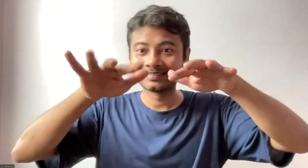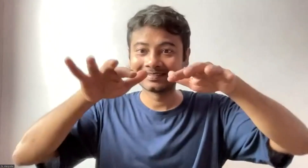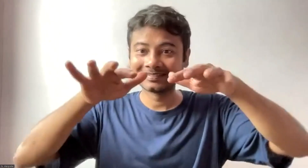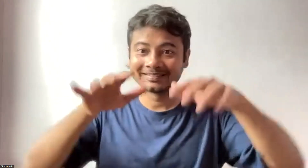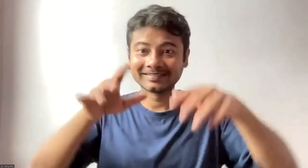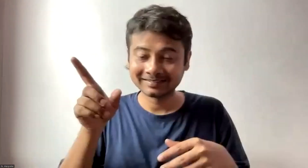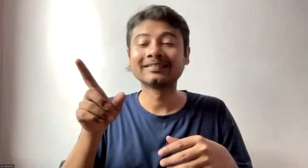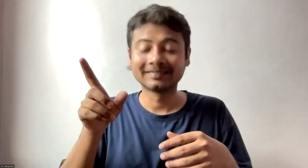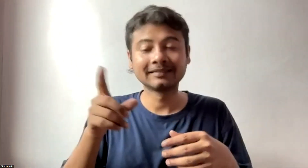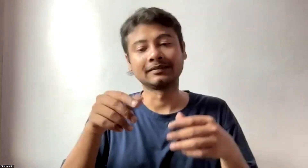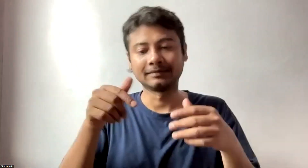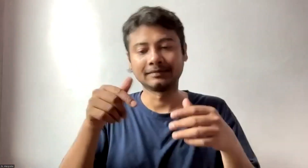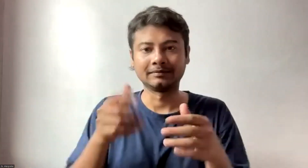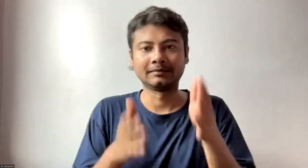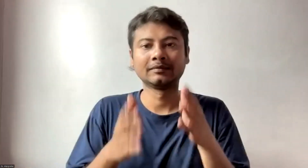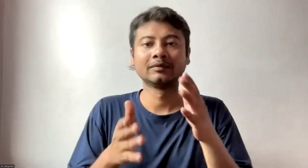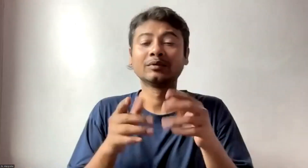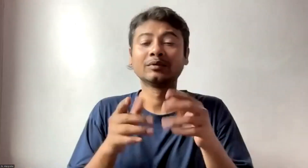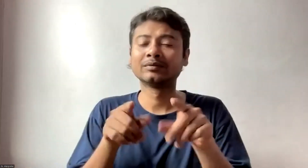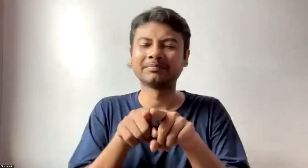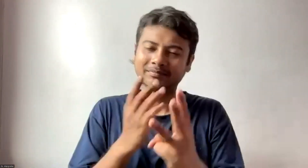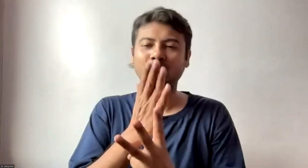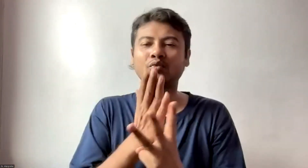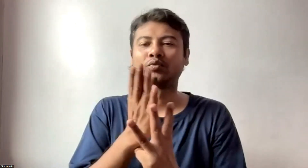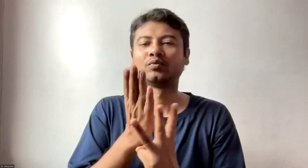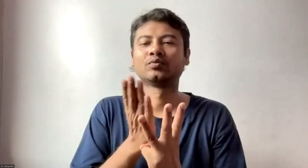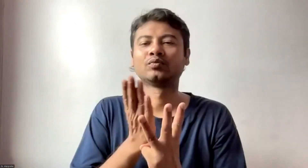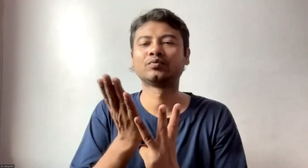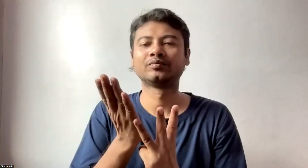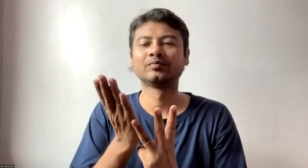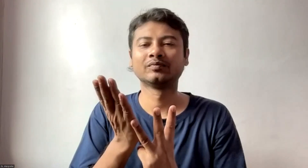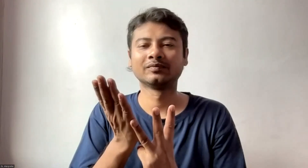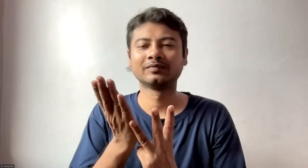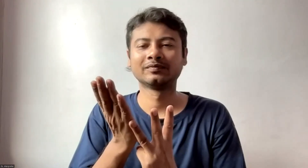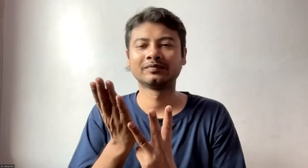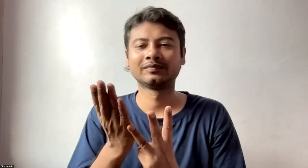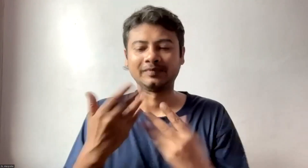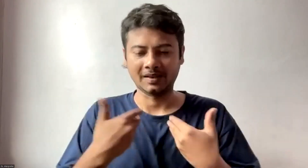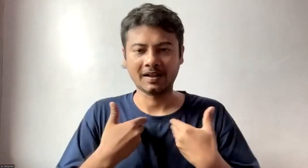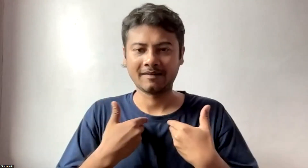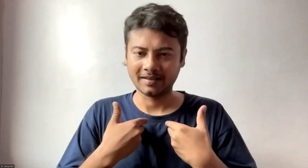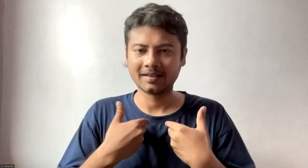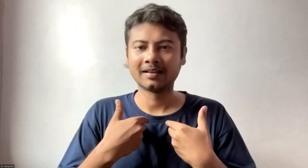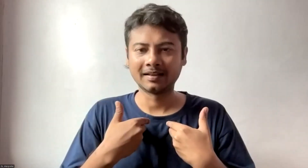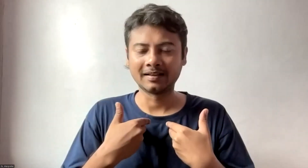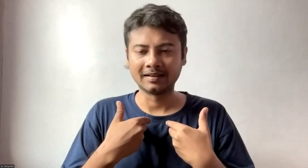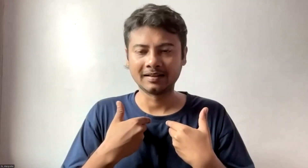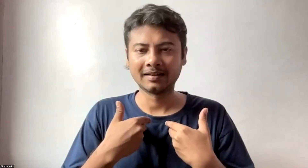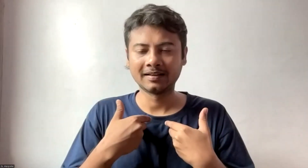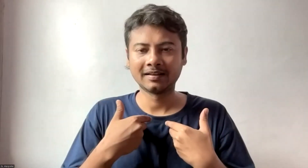we are also dancing. We are also working exactly how the modes want us to